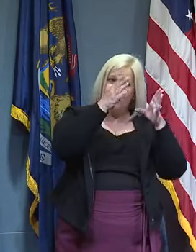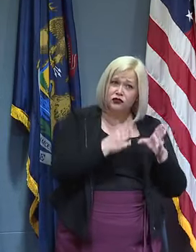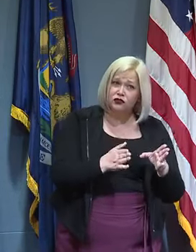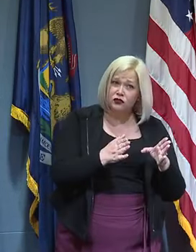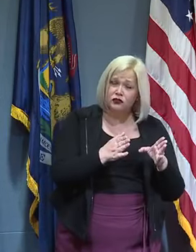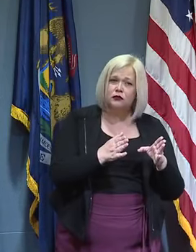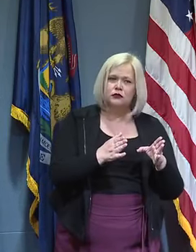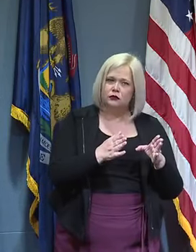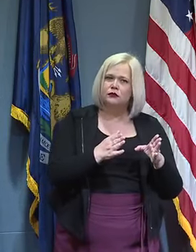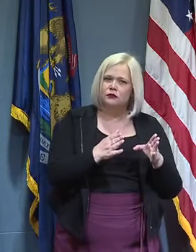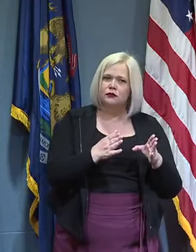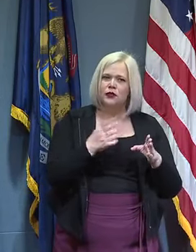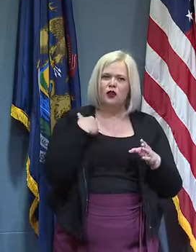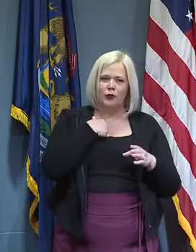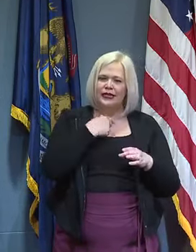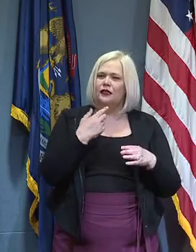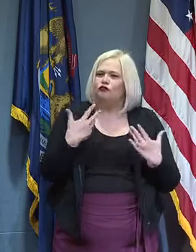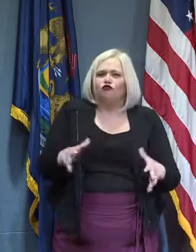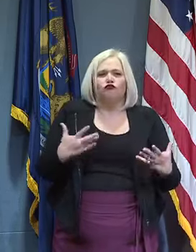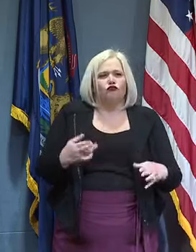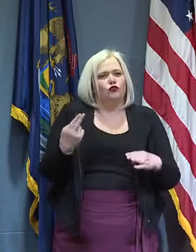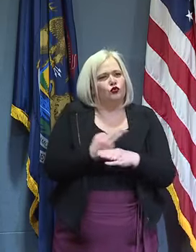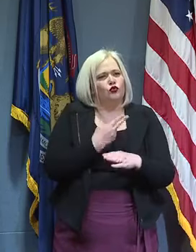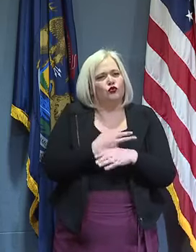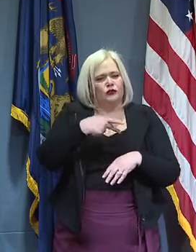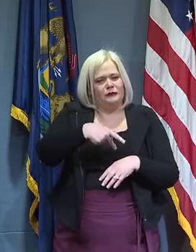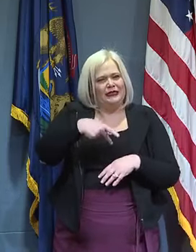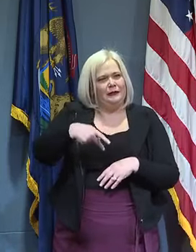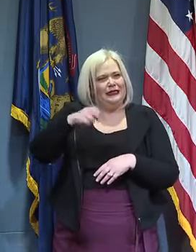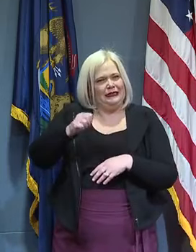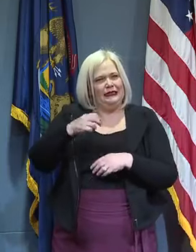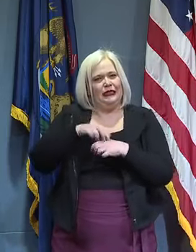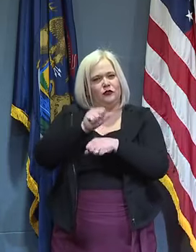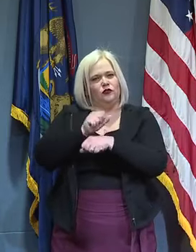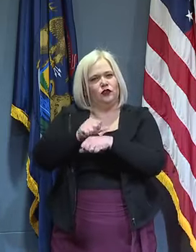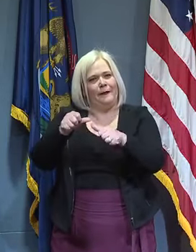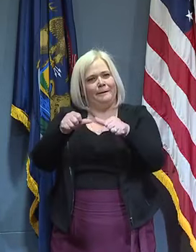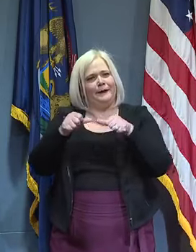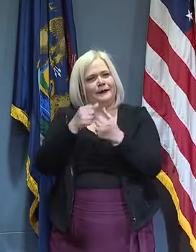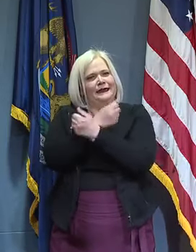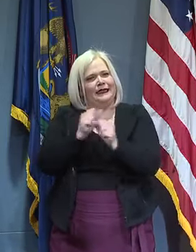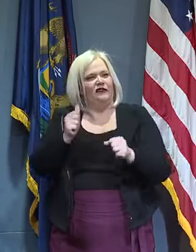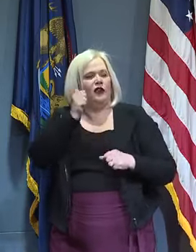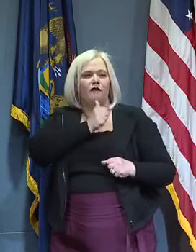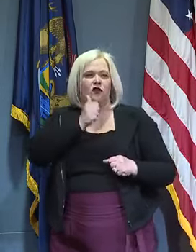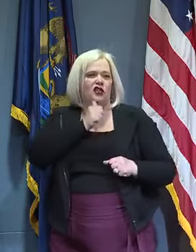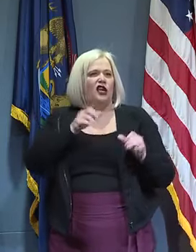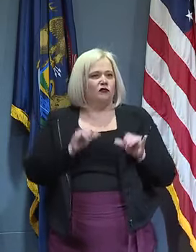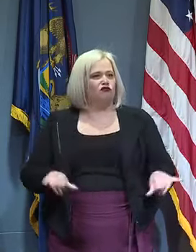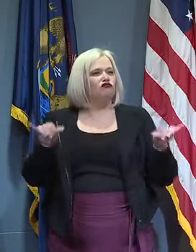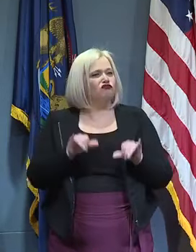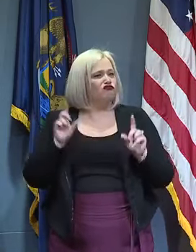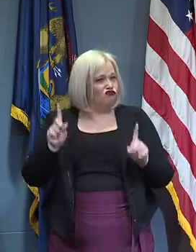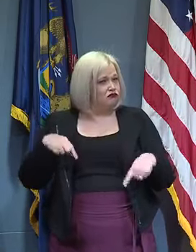various levels of PPE and job site safety in our everyday construction work.